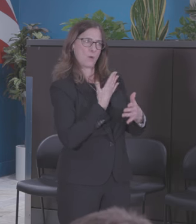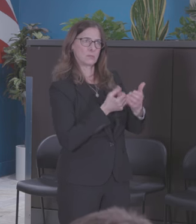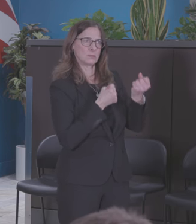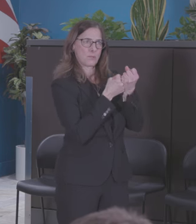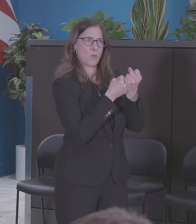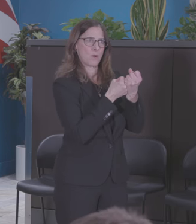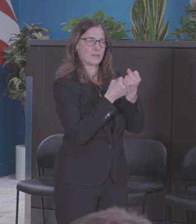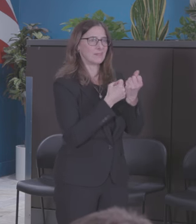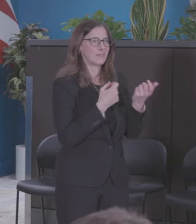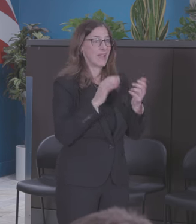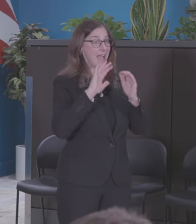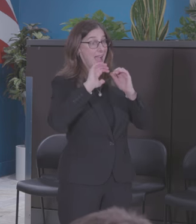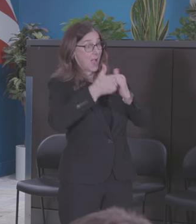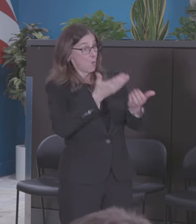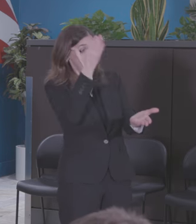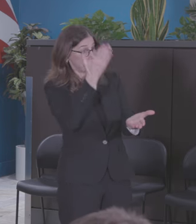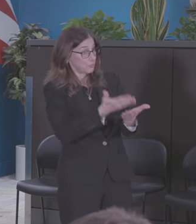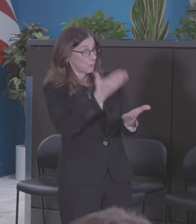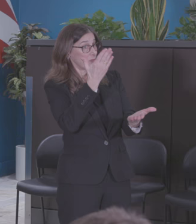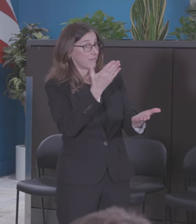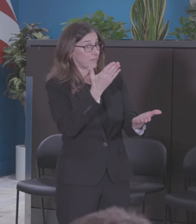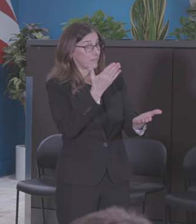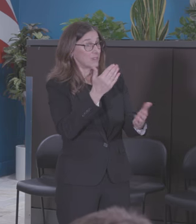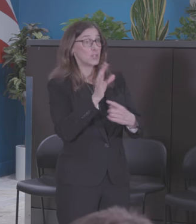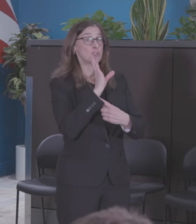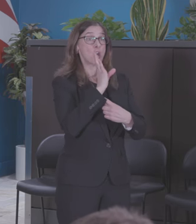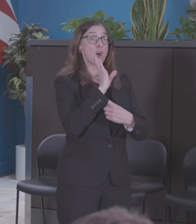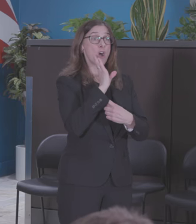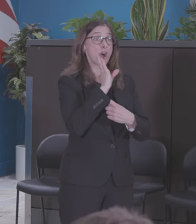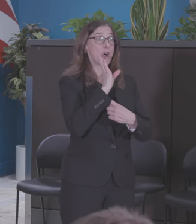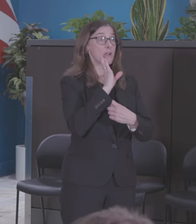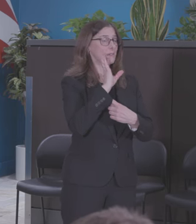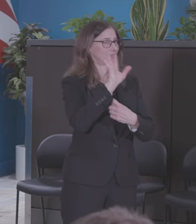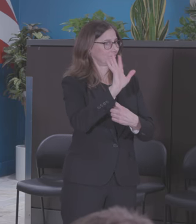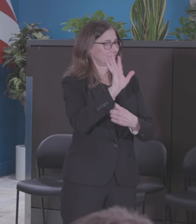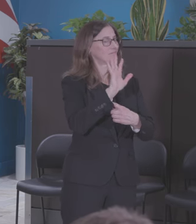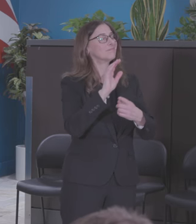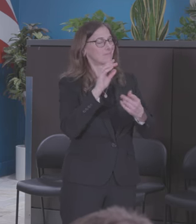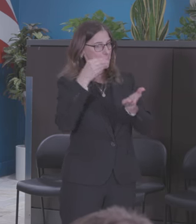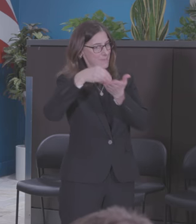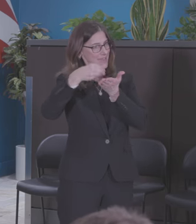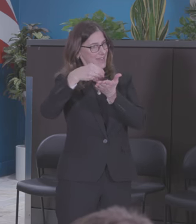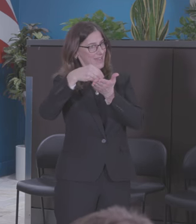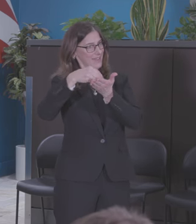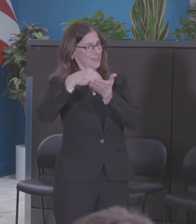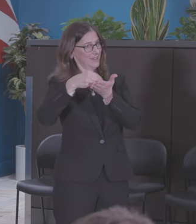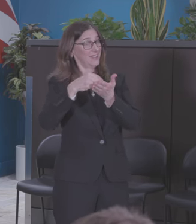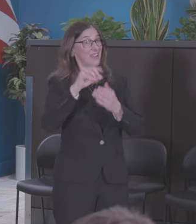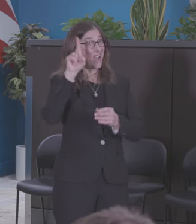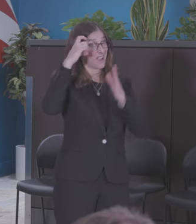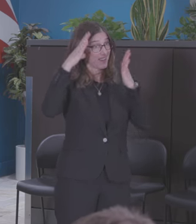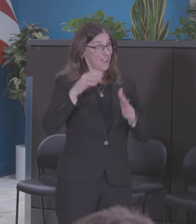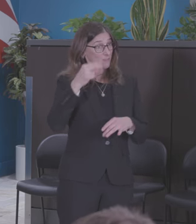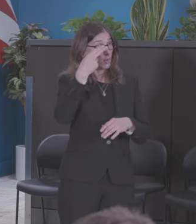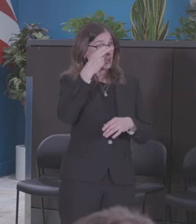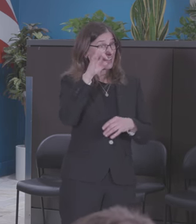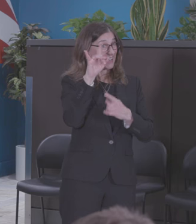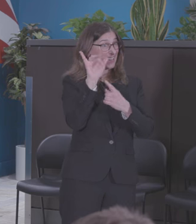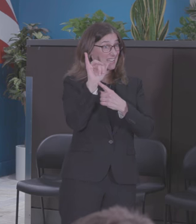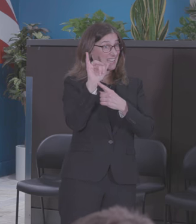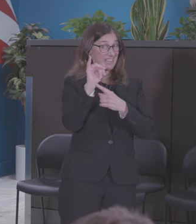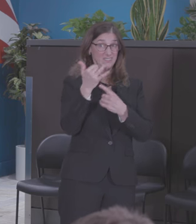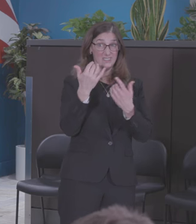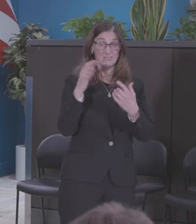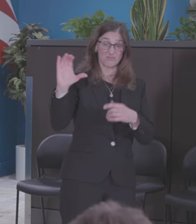funding goes. And the fact that Governor Healey is directing this $20 million, that's a huge chunk of ARPA